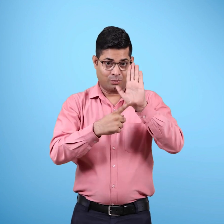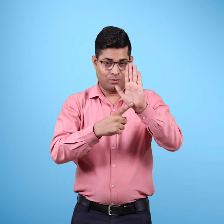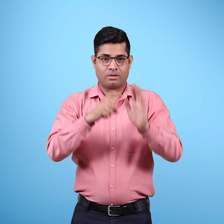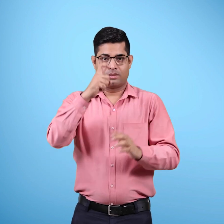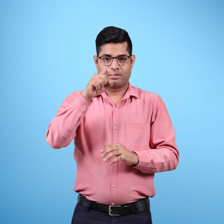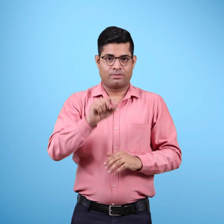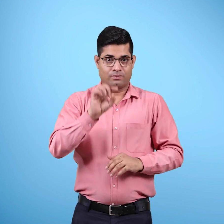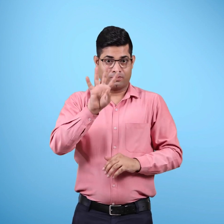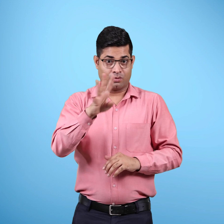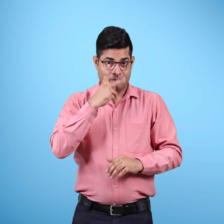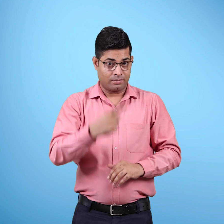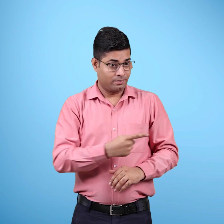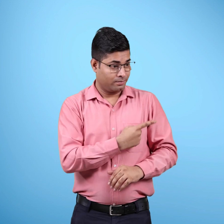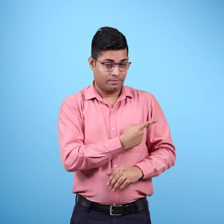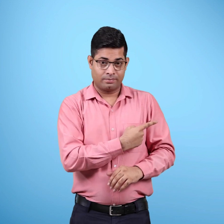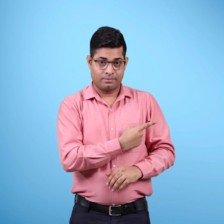Figure 7.4.